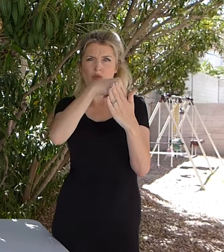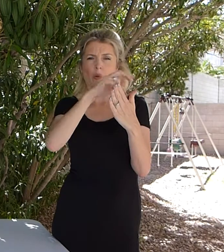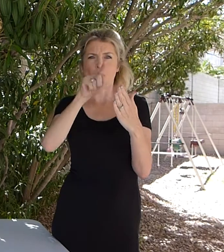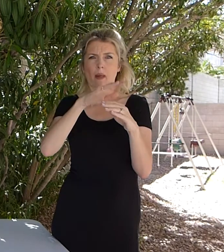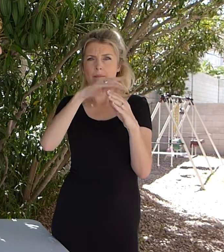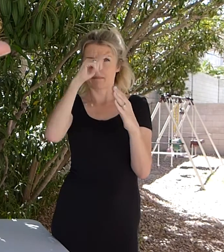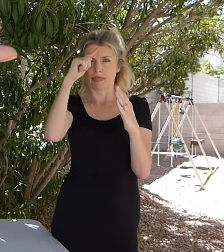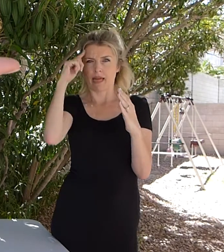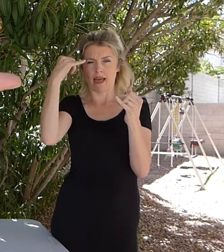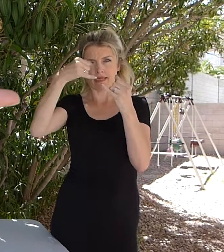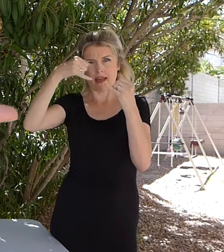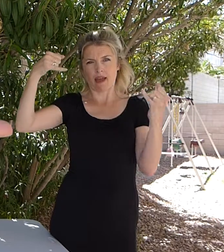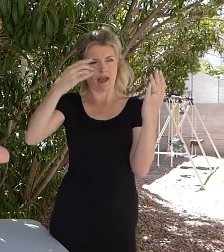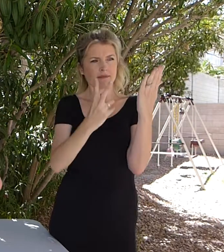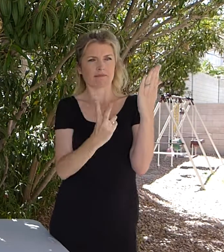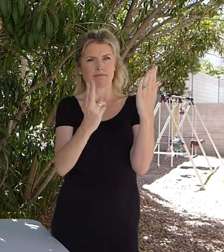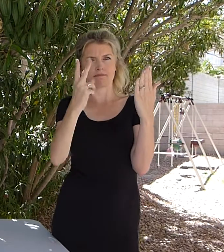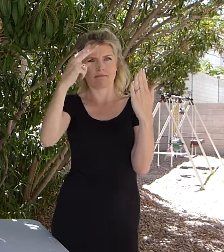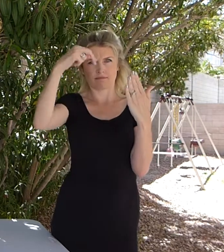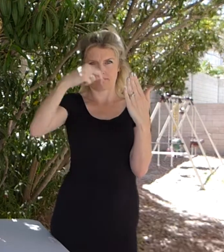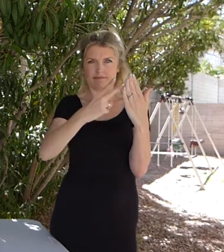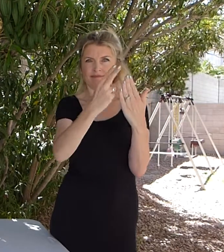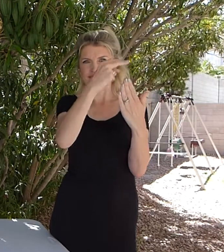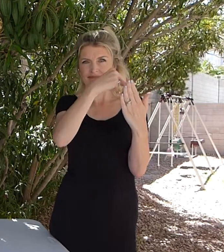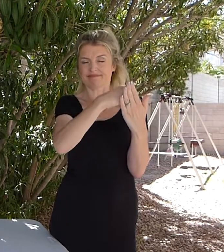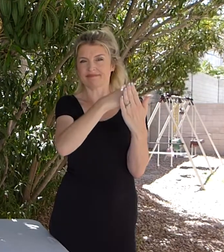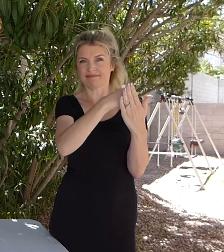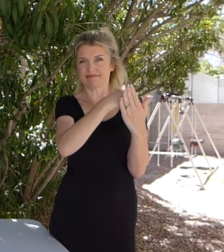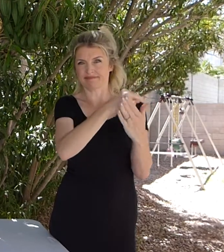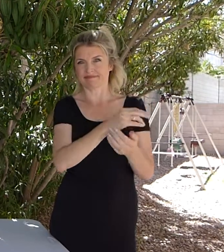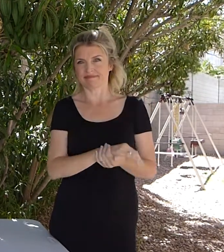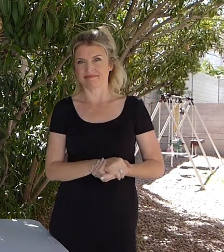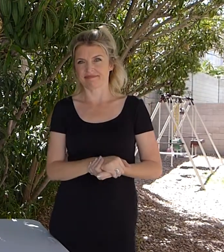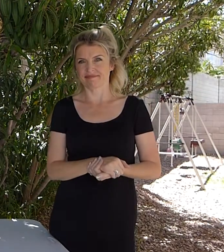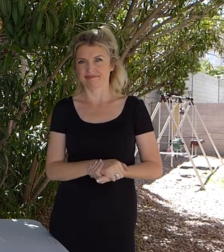right along the black line here.